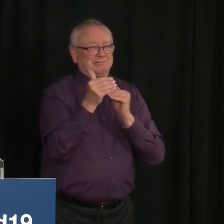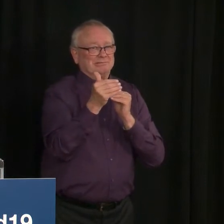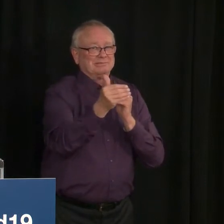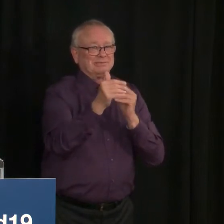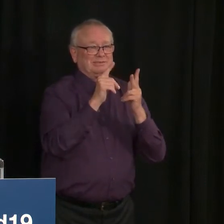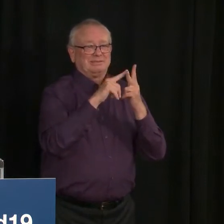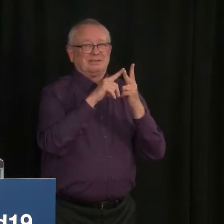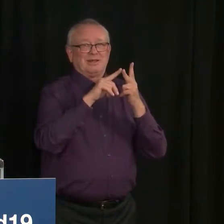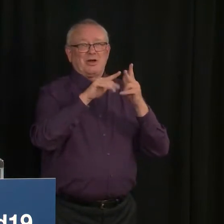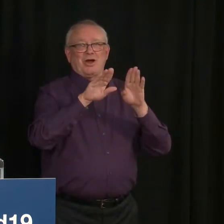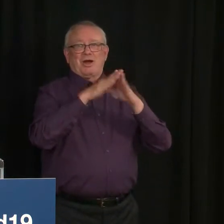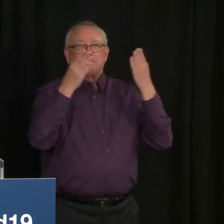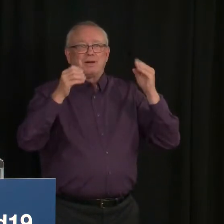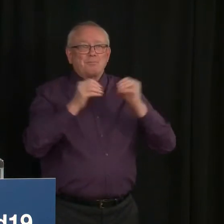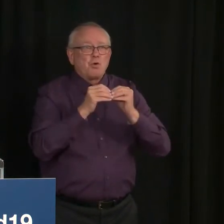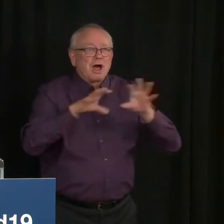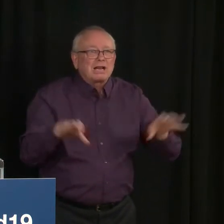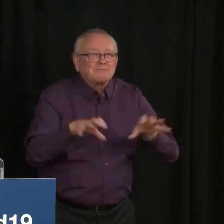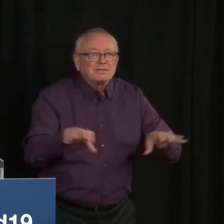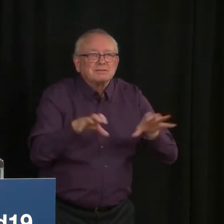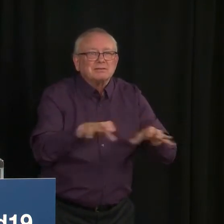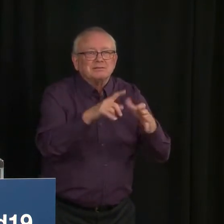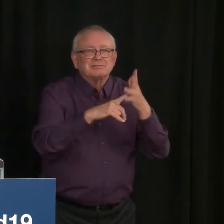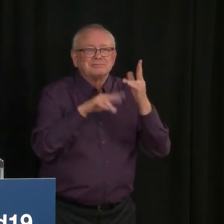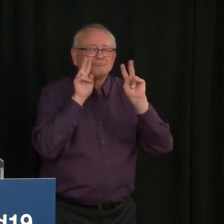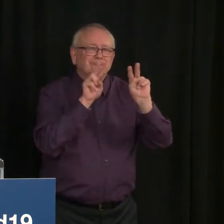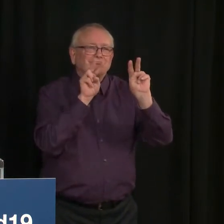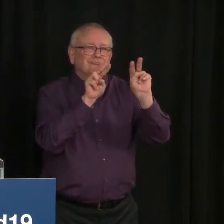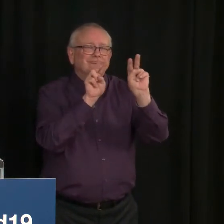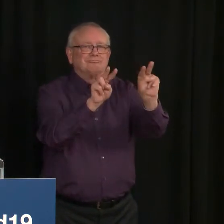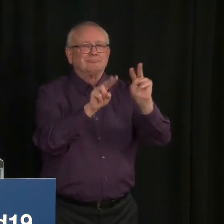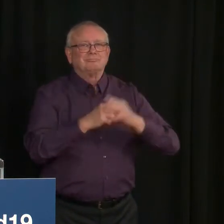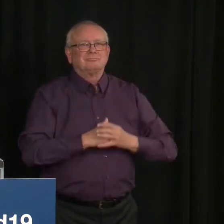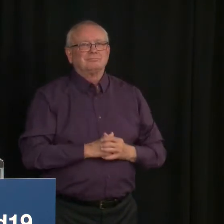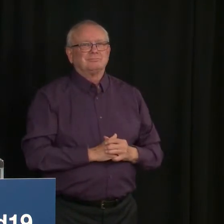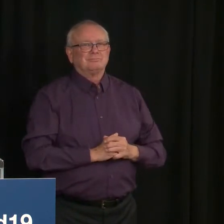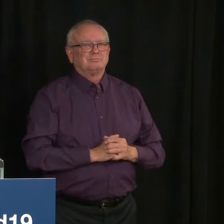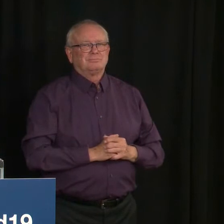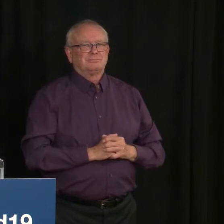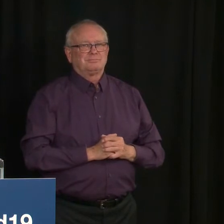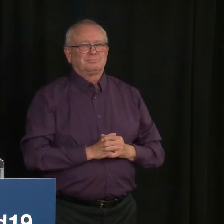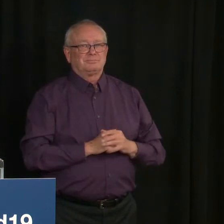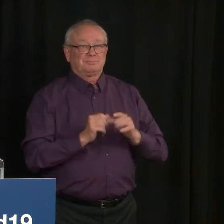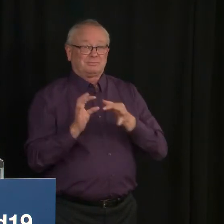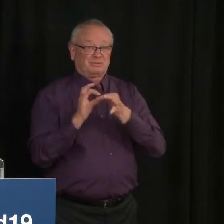missed. Is there a follow-up question? No, that's it. Thank you.